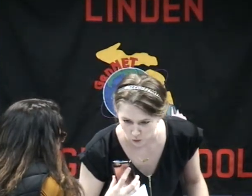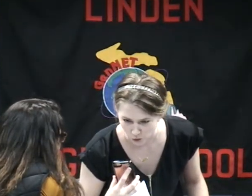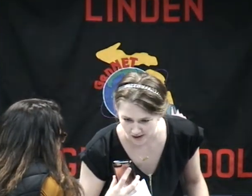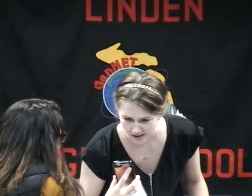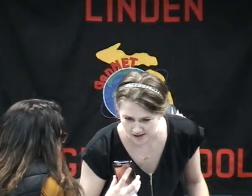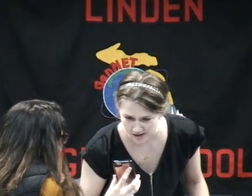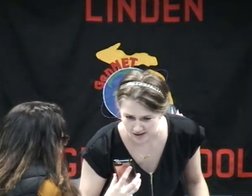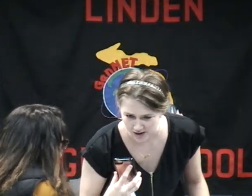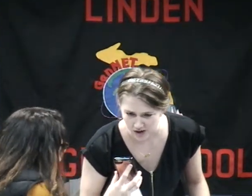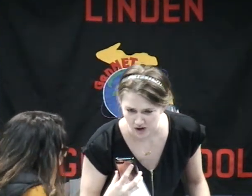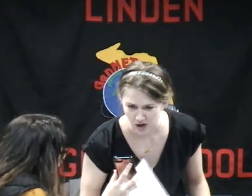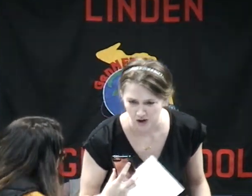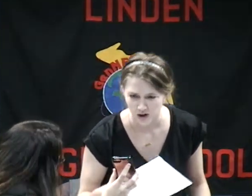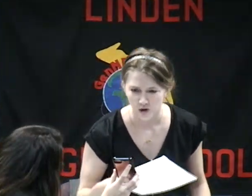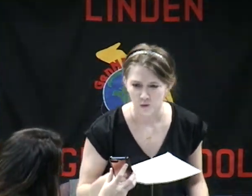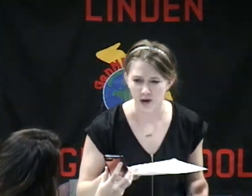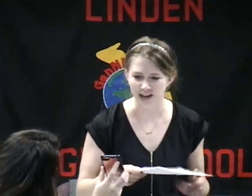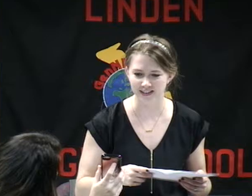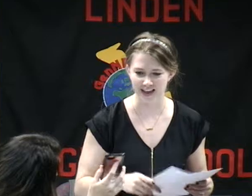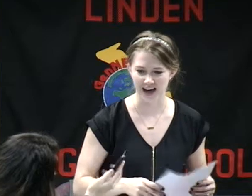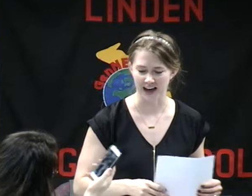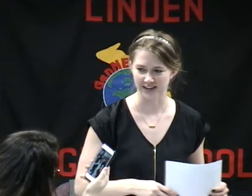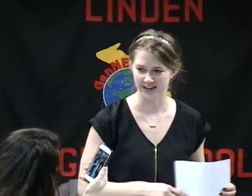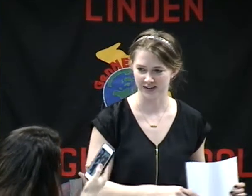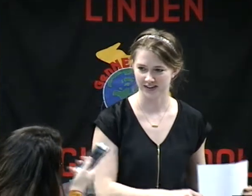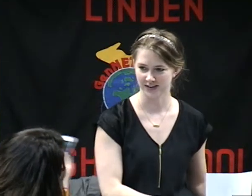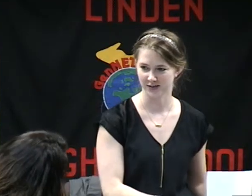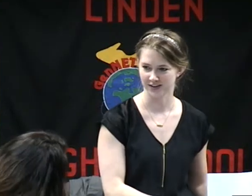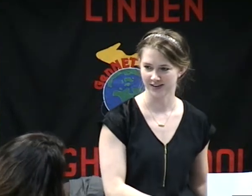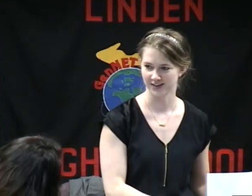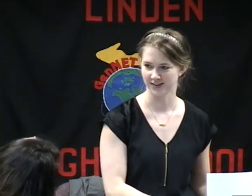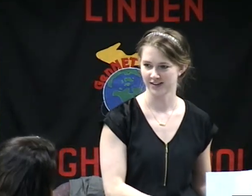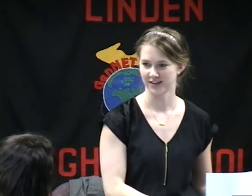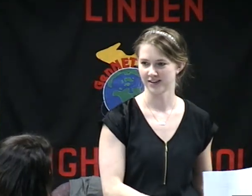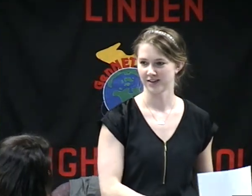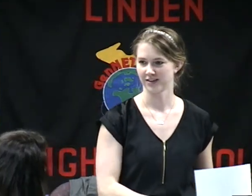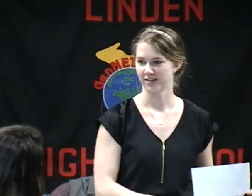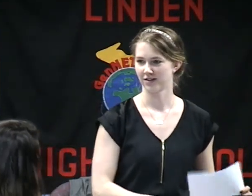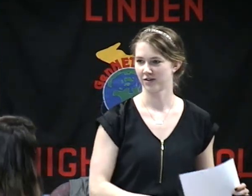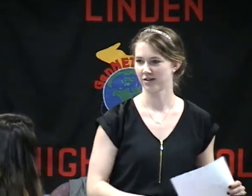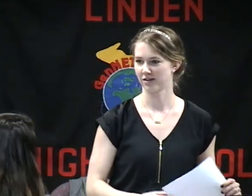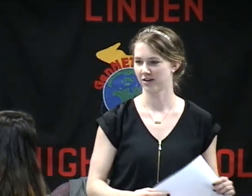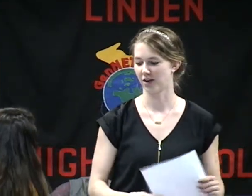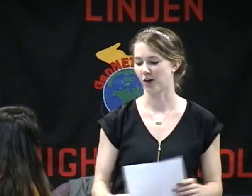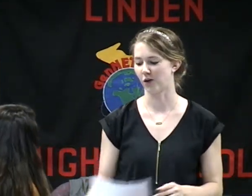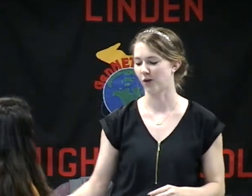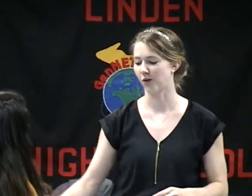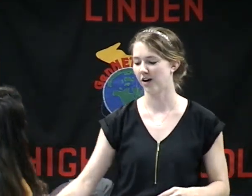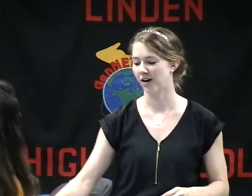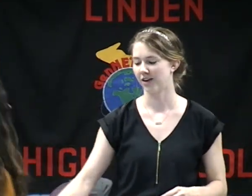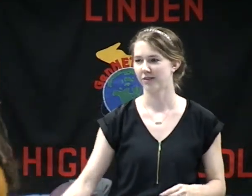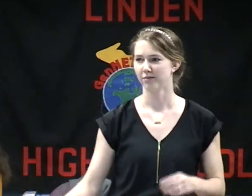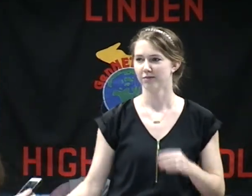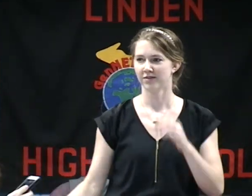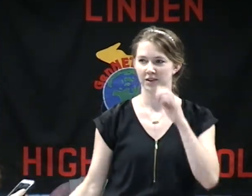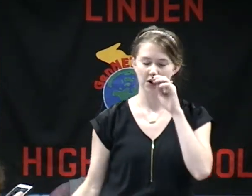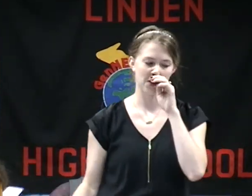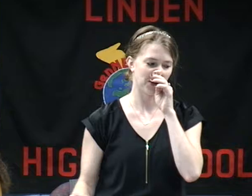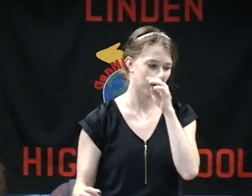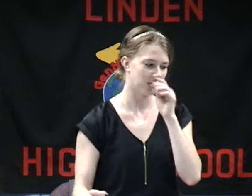What? When is that? We had a crazy day yesterday for volleyball, and like we all had to come up with a theme. And we were just